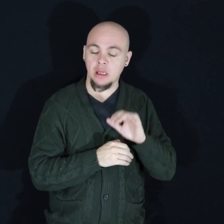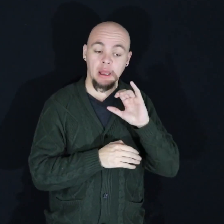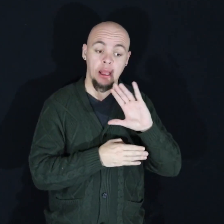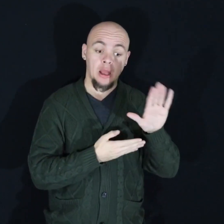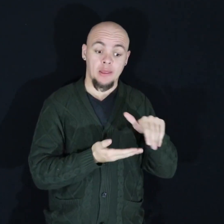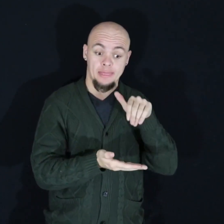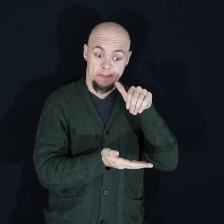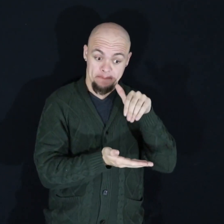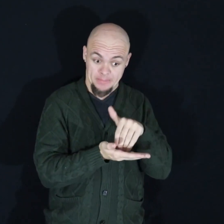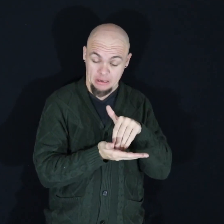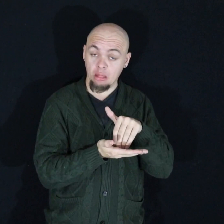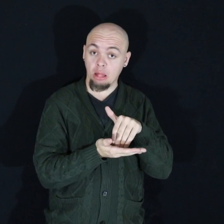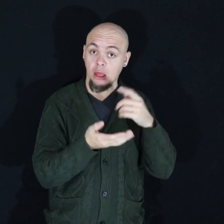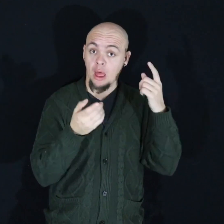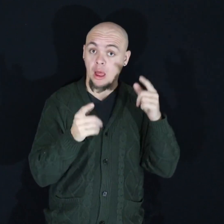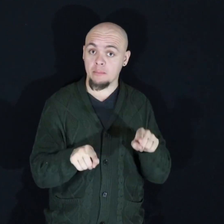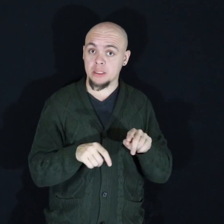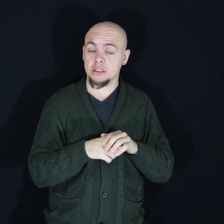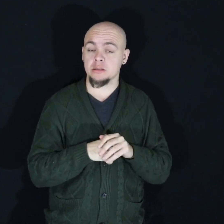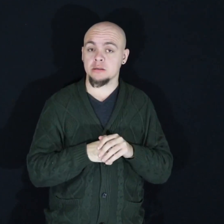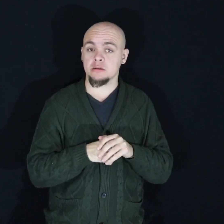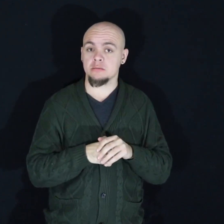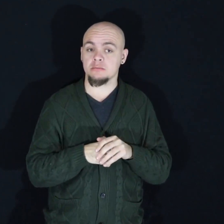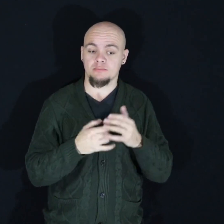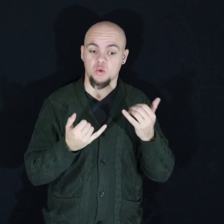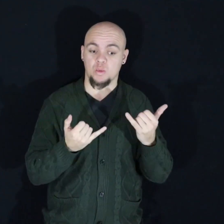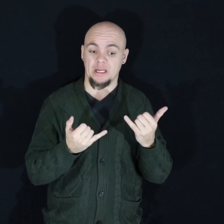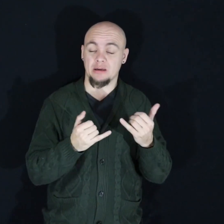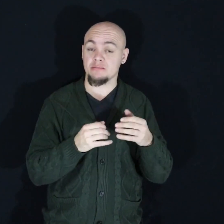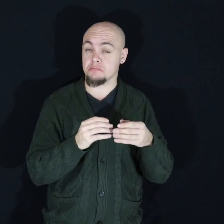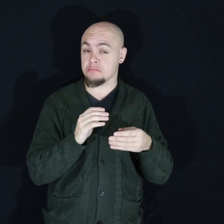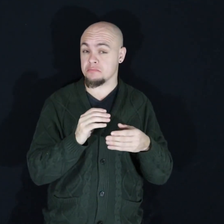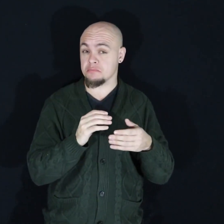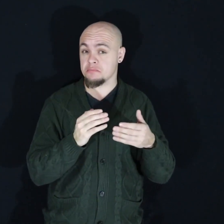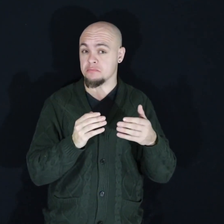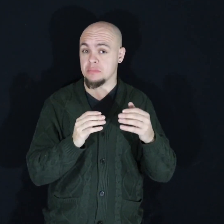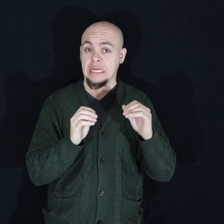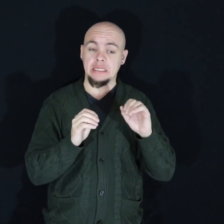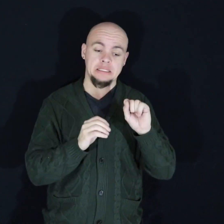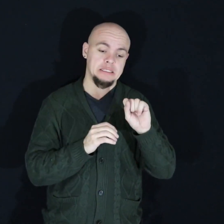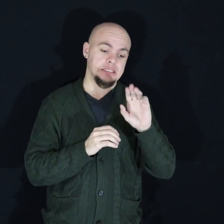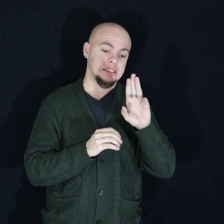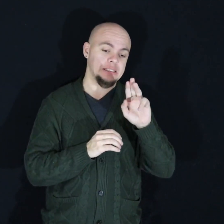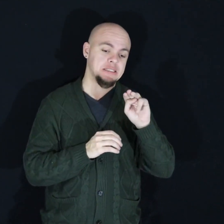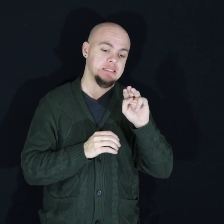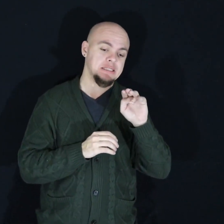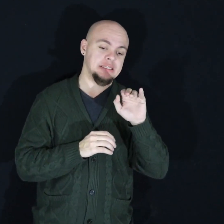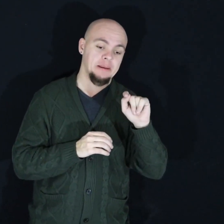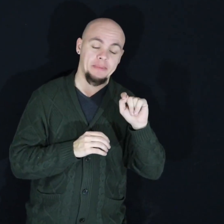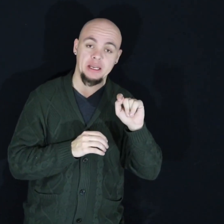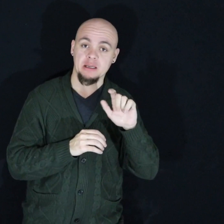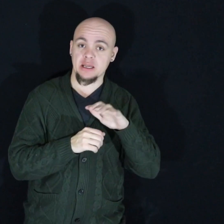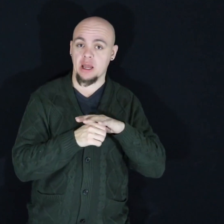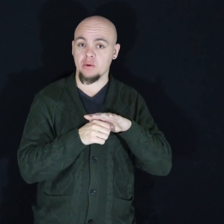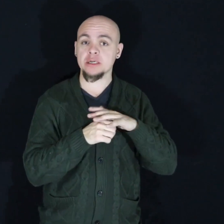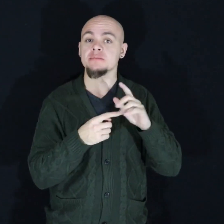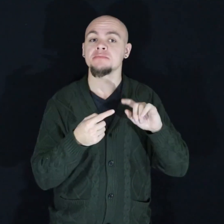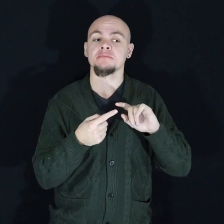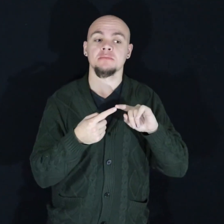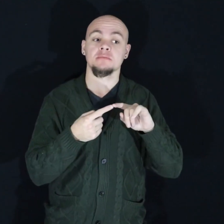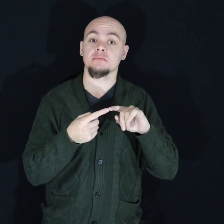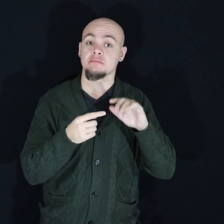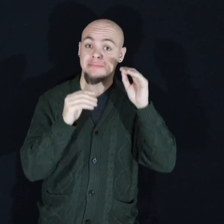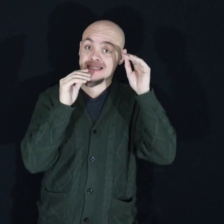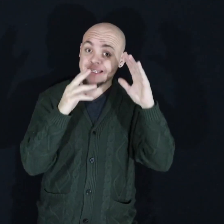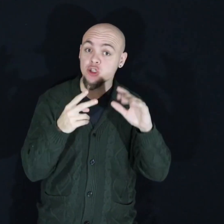middle, these are right now in Summit County, these are our teachers, these are our first responders, these are the people